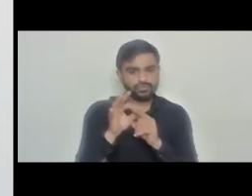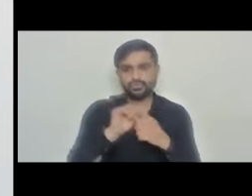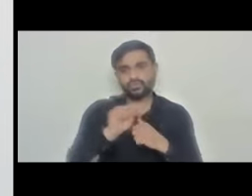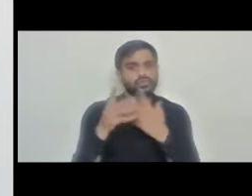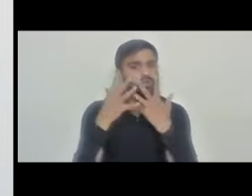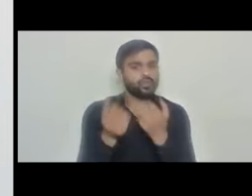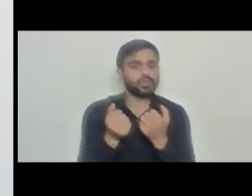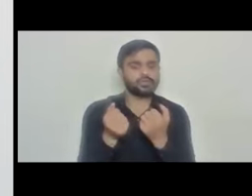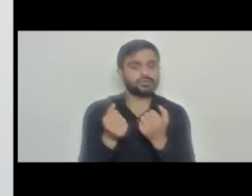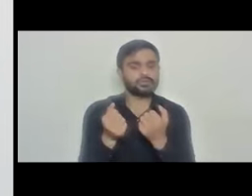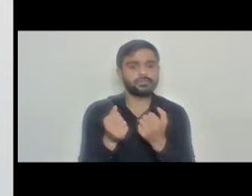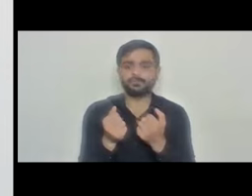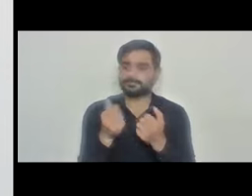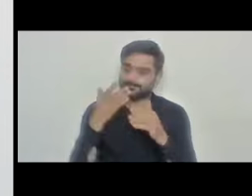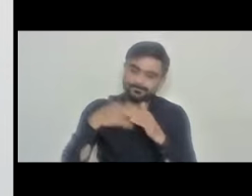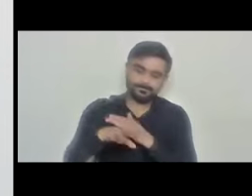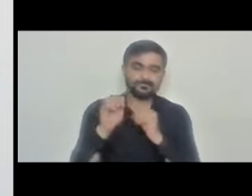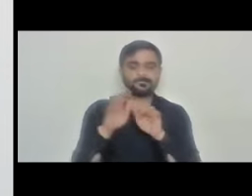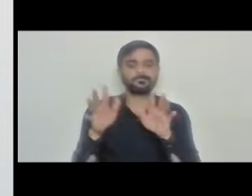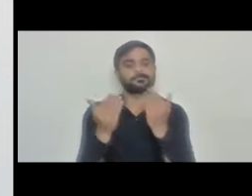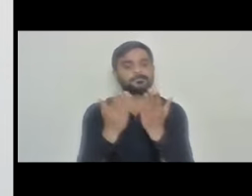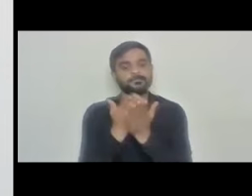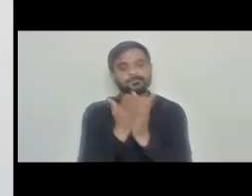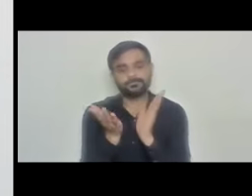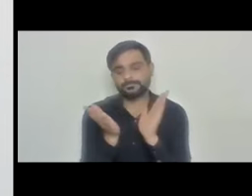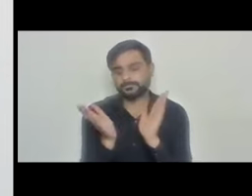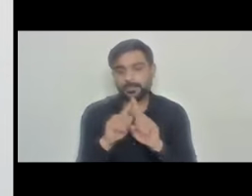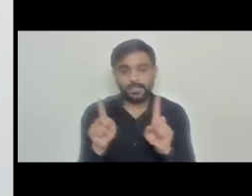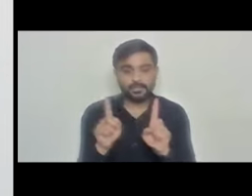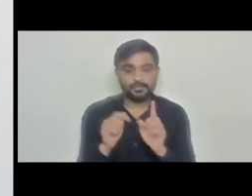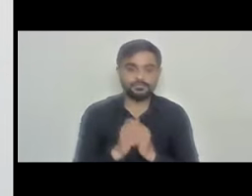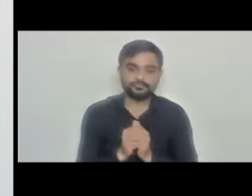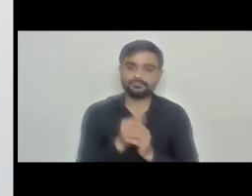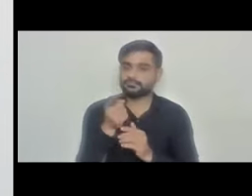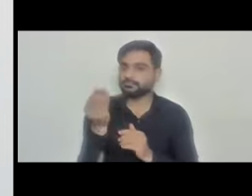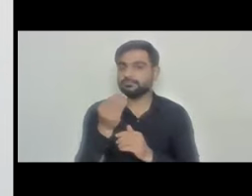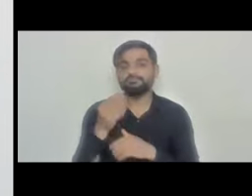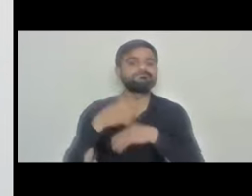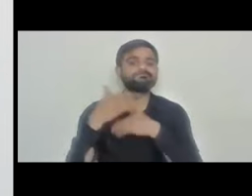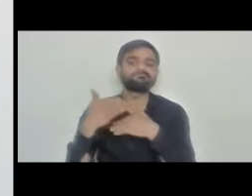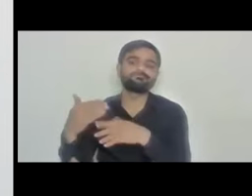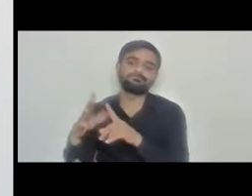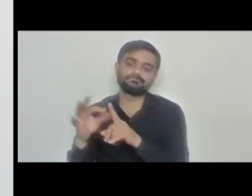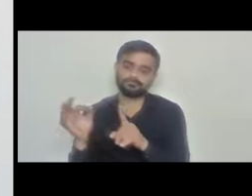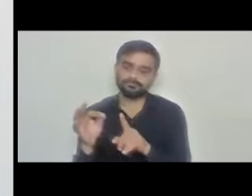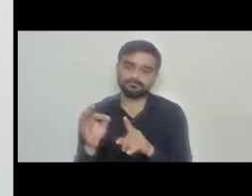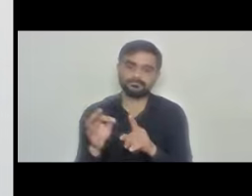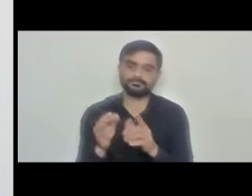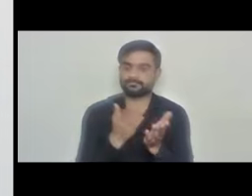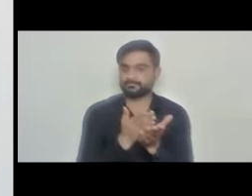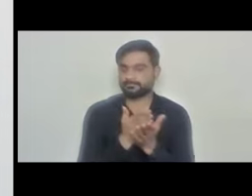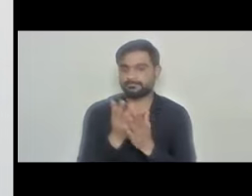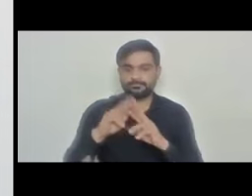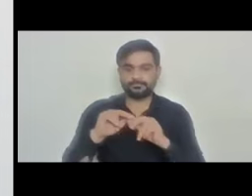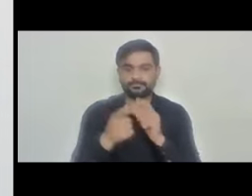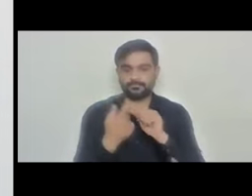want to spread them as much as possible, but there are limitations to that. So all these factors